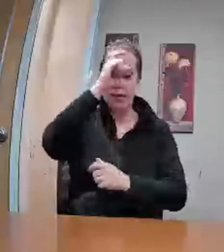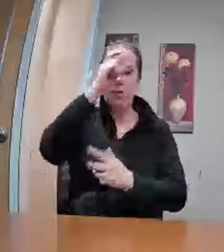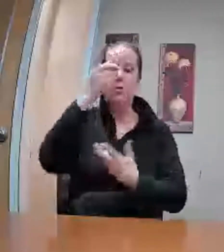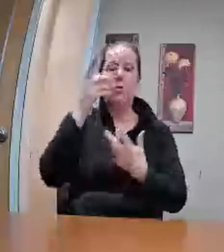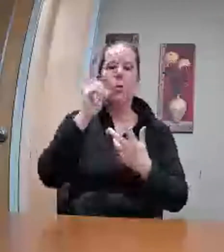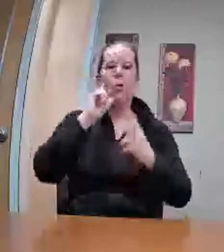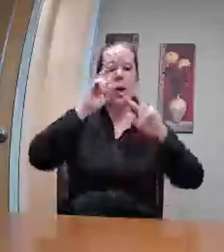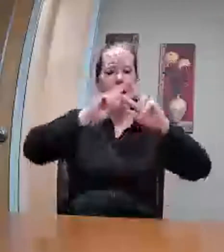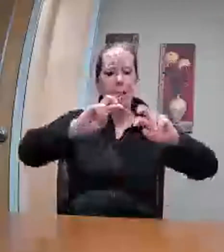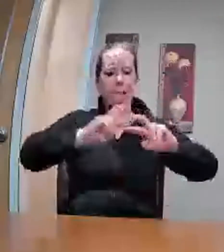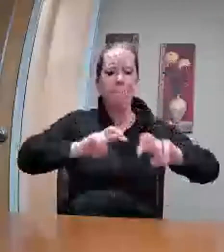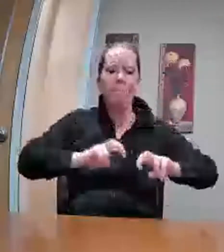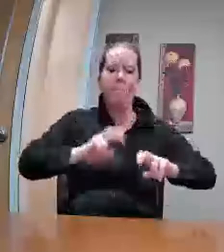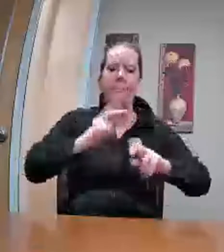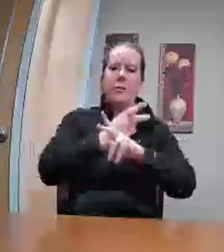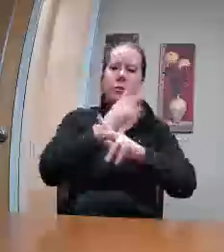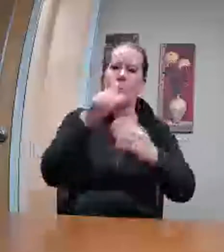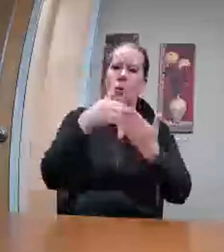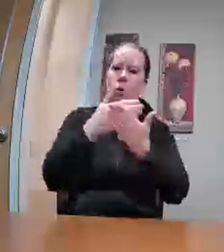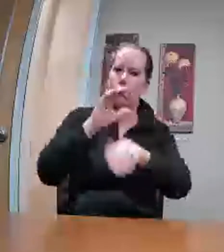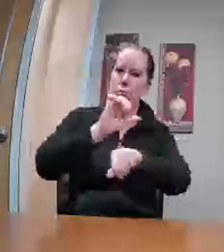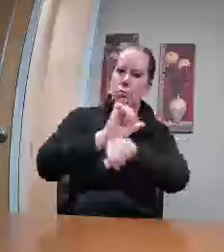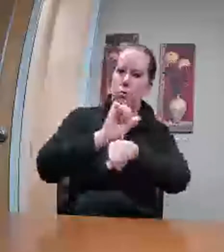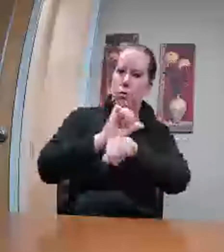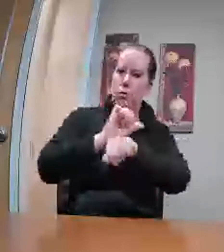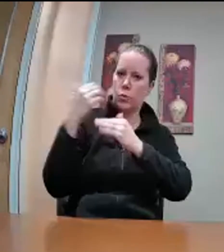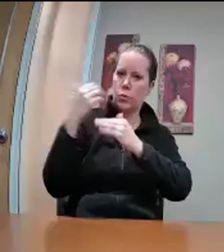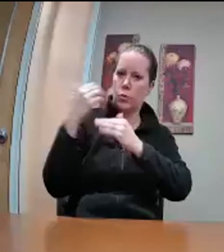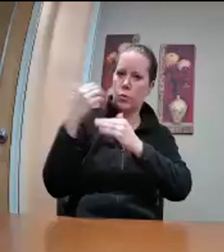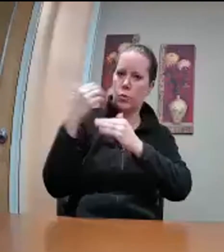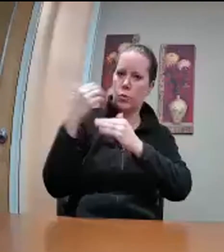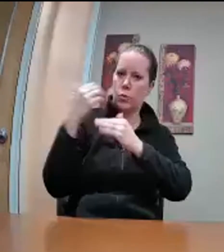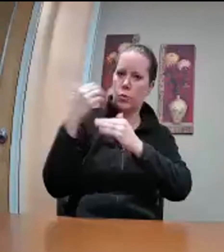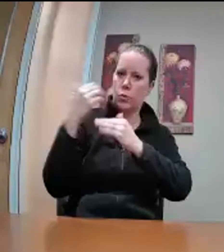take us a bit of time as we